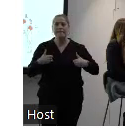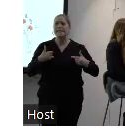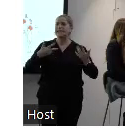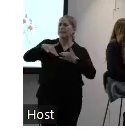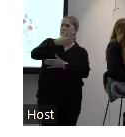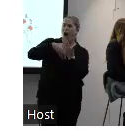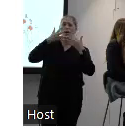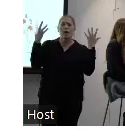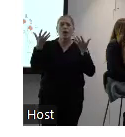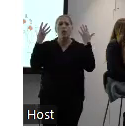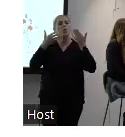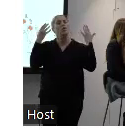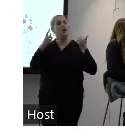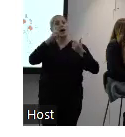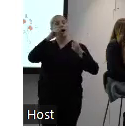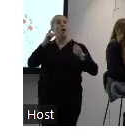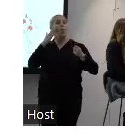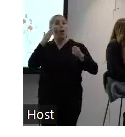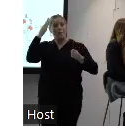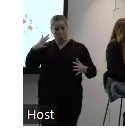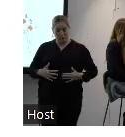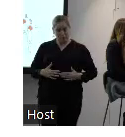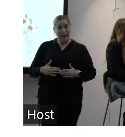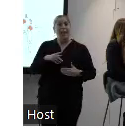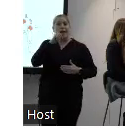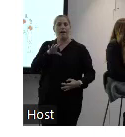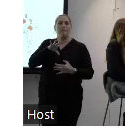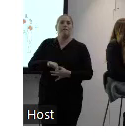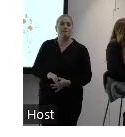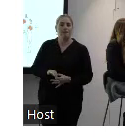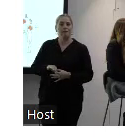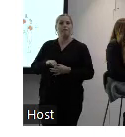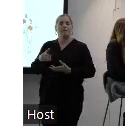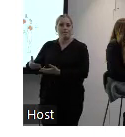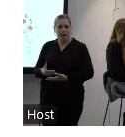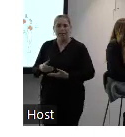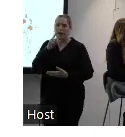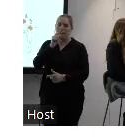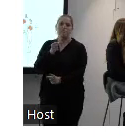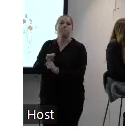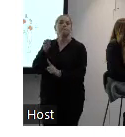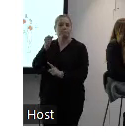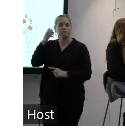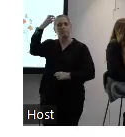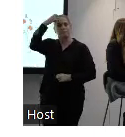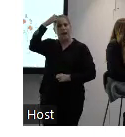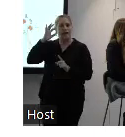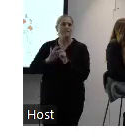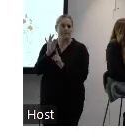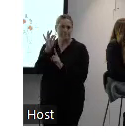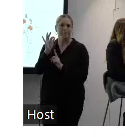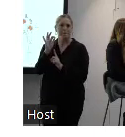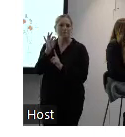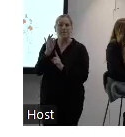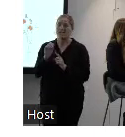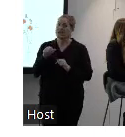might be exposed to in early childhood as well. And as I said, that period of development is so sensitive that any of